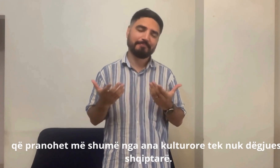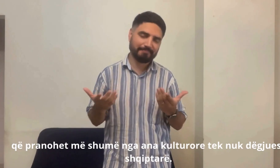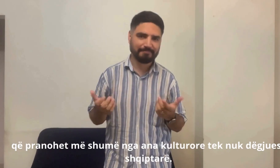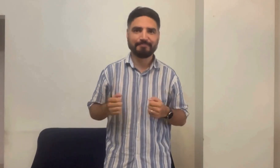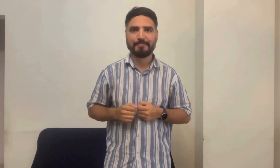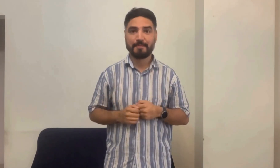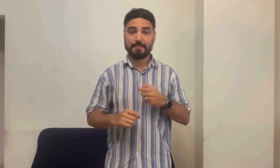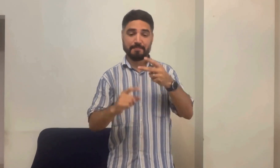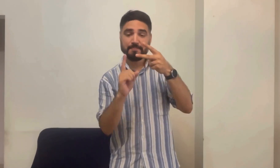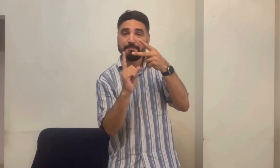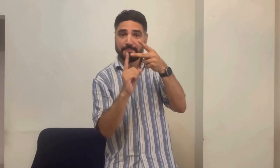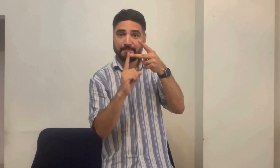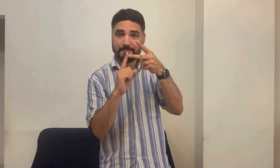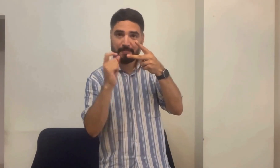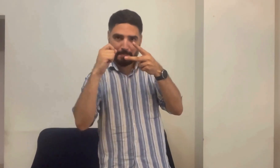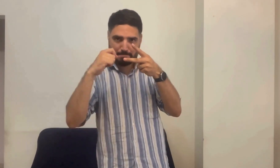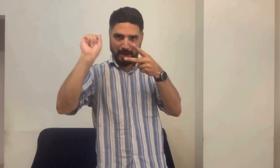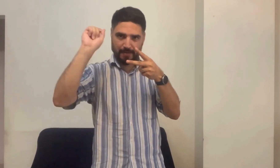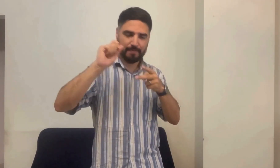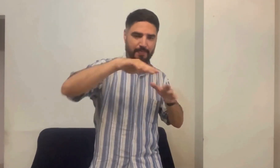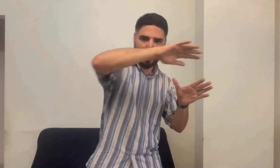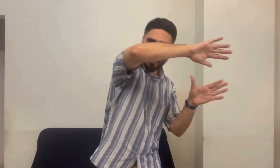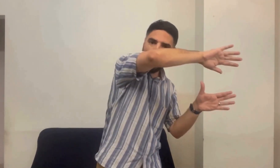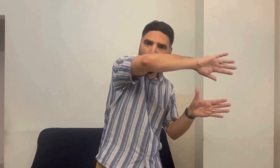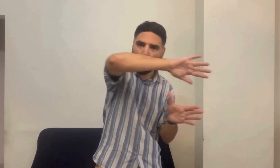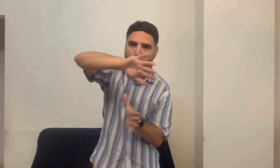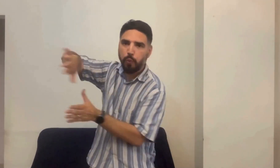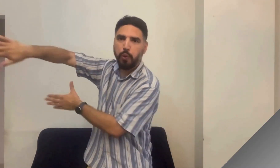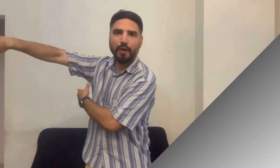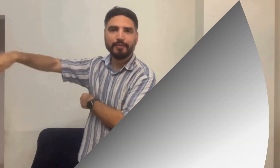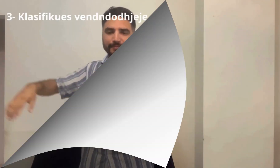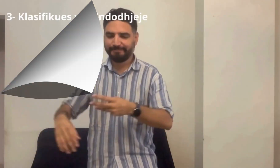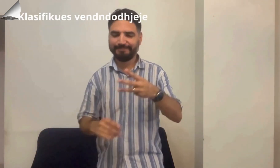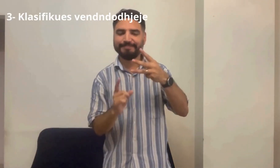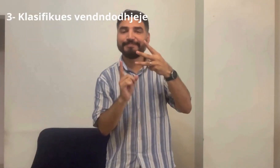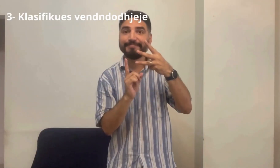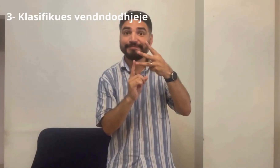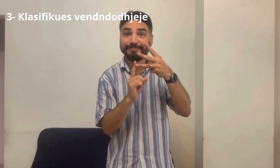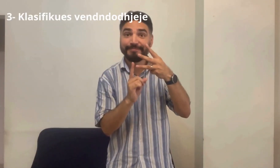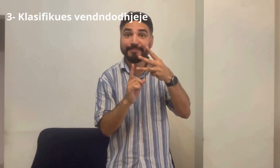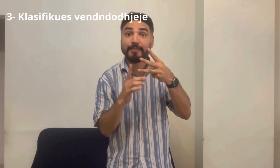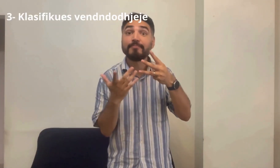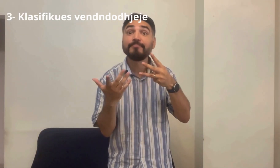point. So we've covered the second classifier. Now let's go to the third.